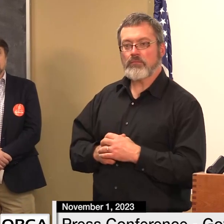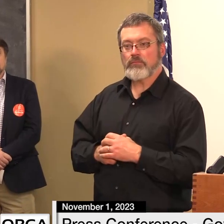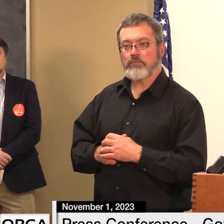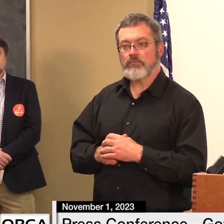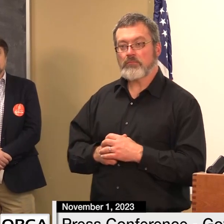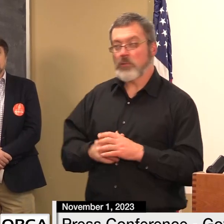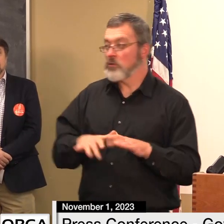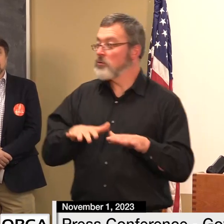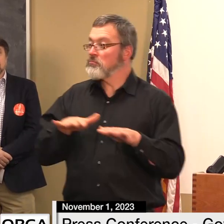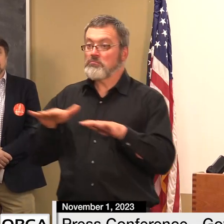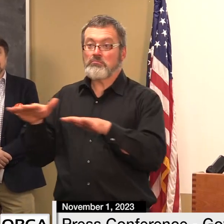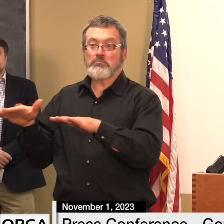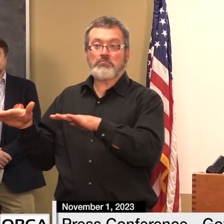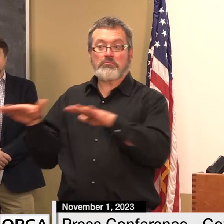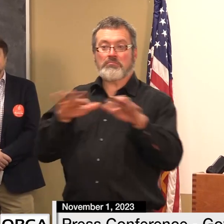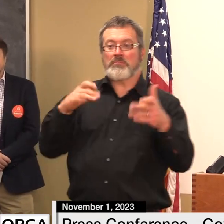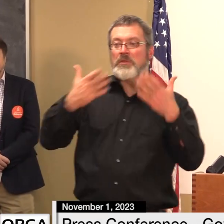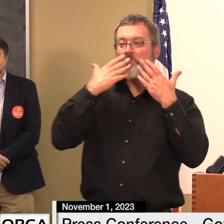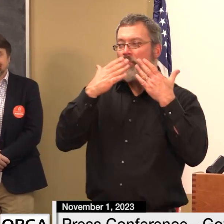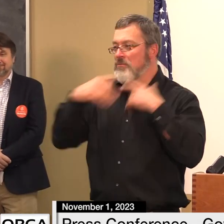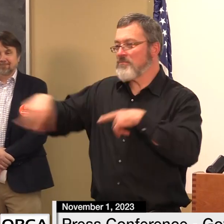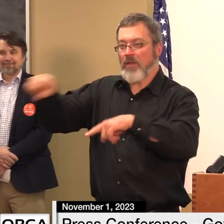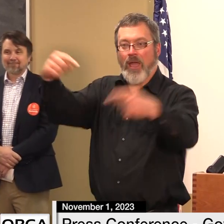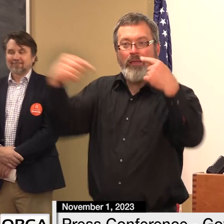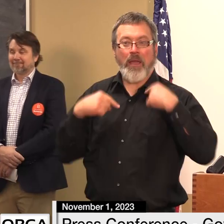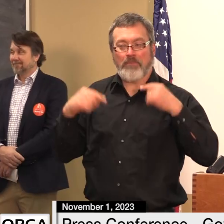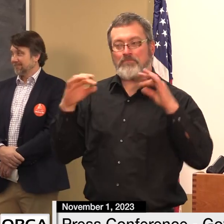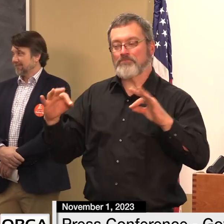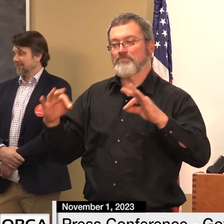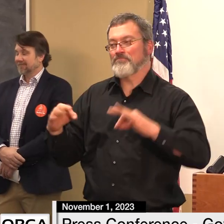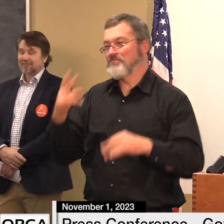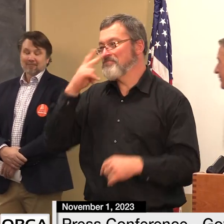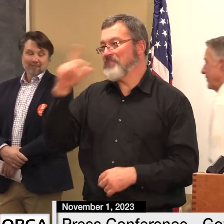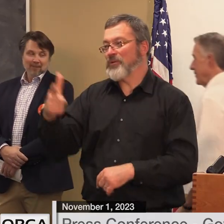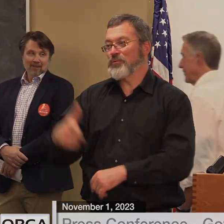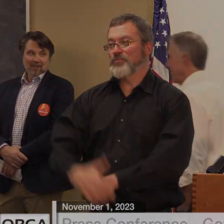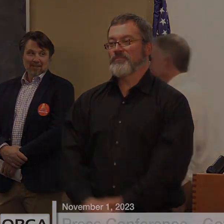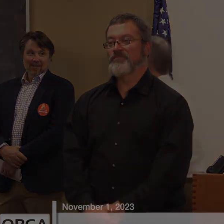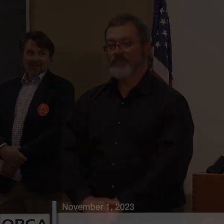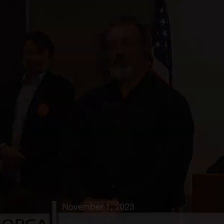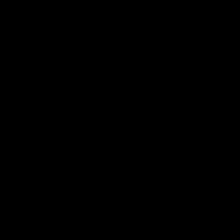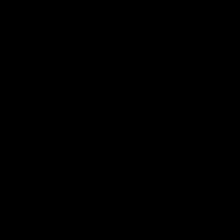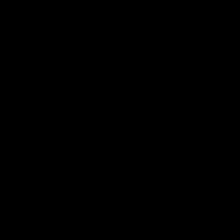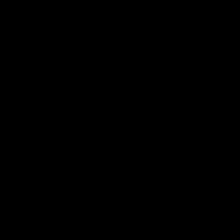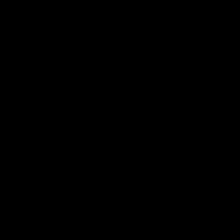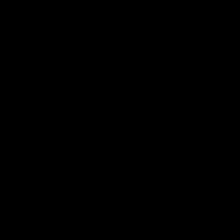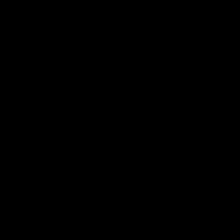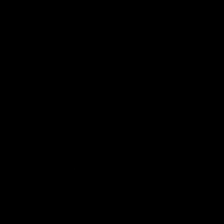Thank you all very much. Thank you.